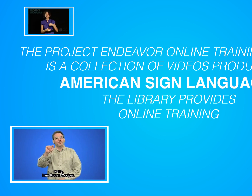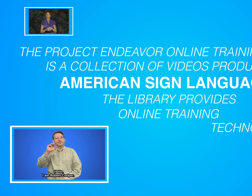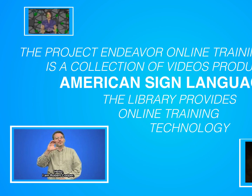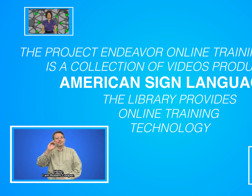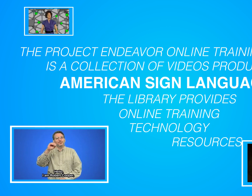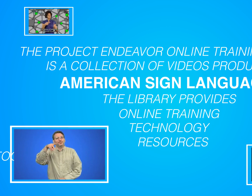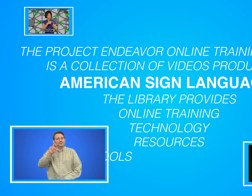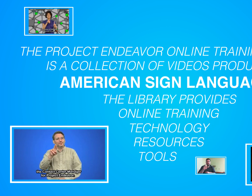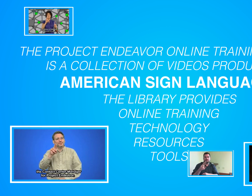We'll be right back.